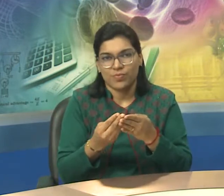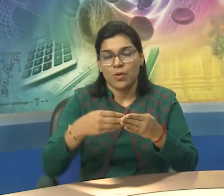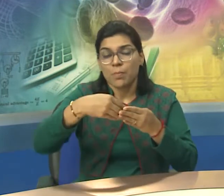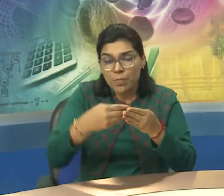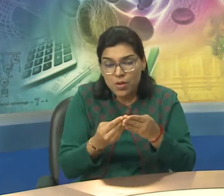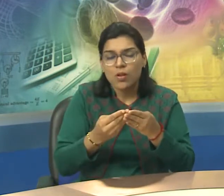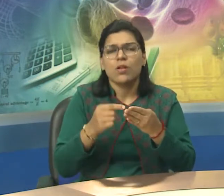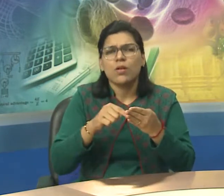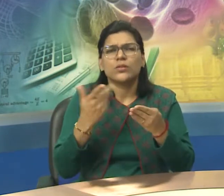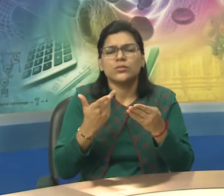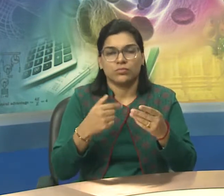does billing